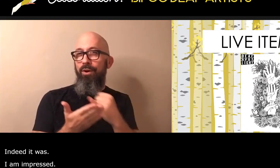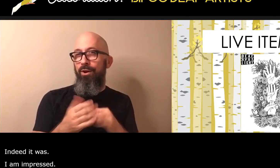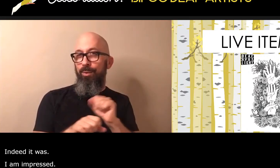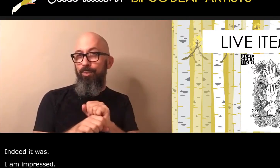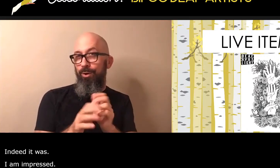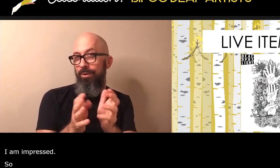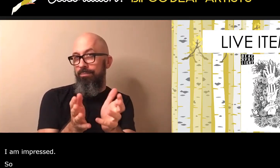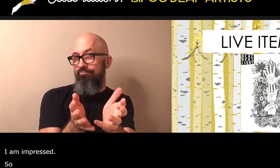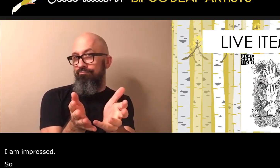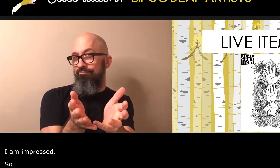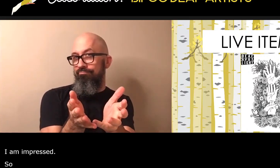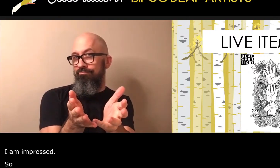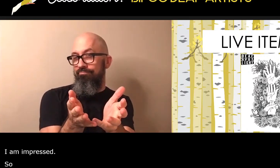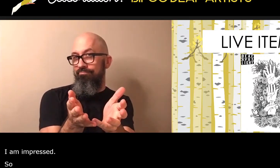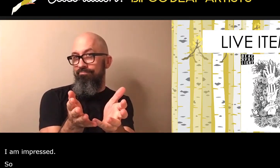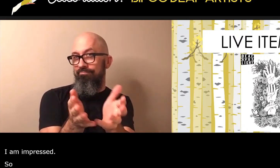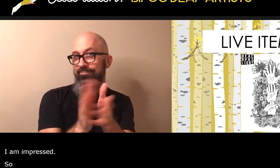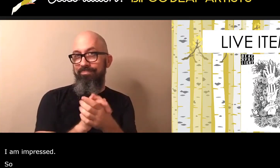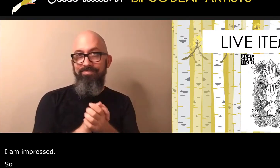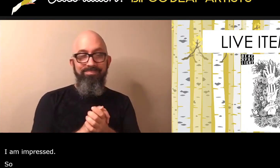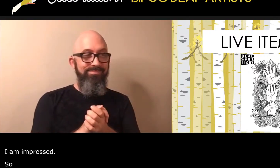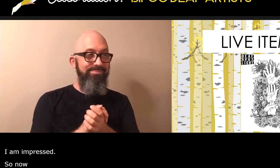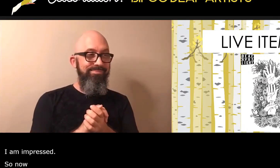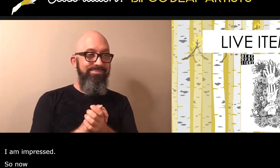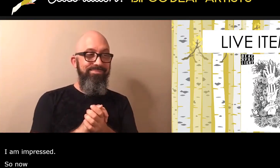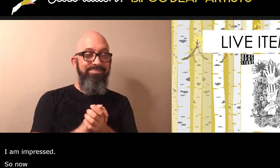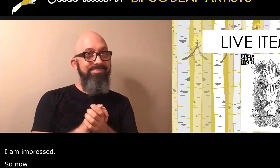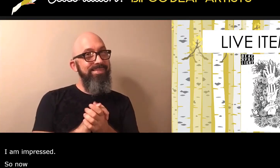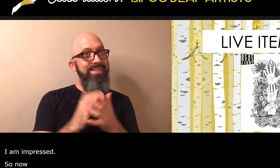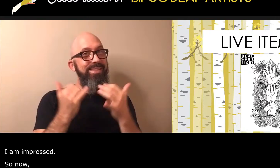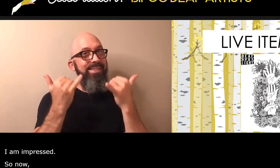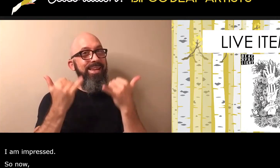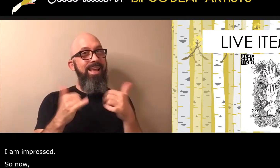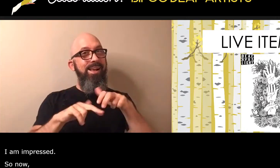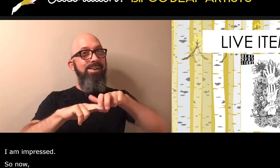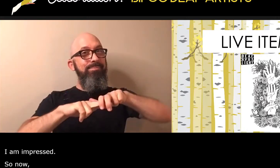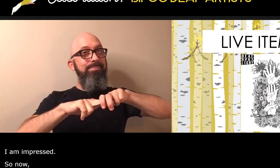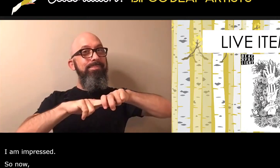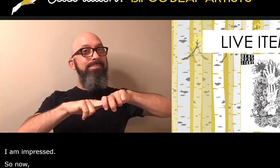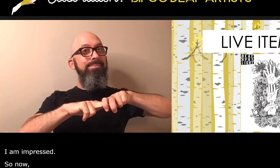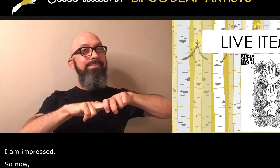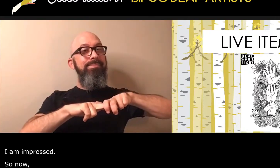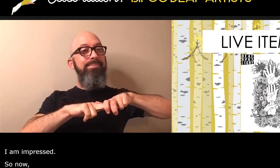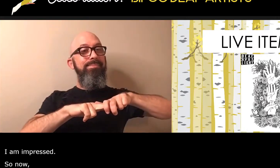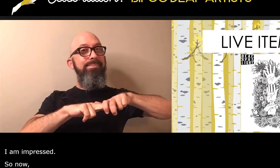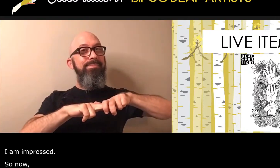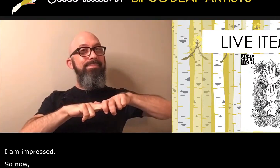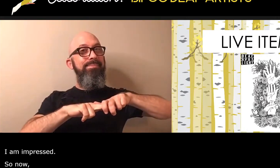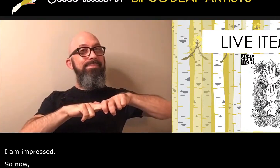really want this gorgeous piece of art for your very own?